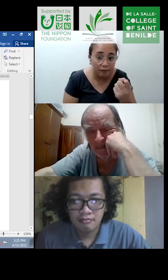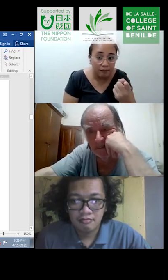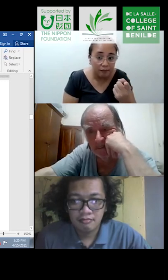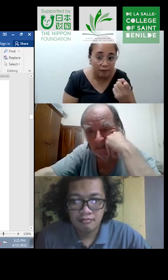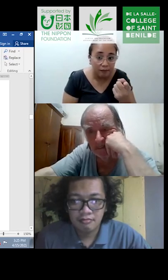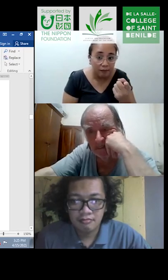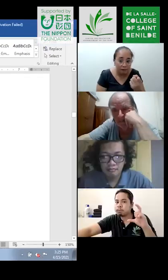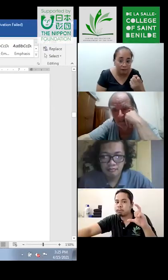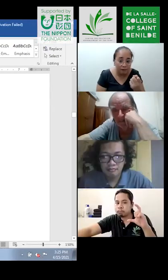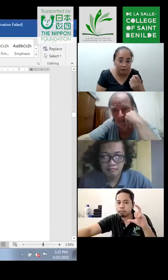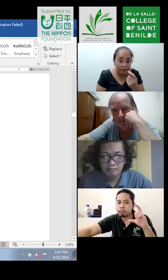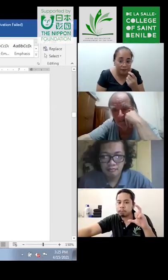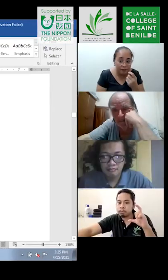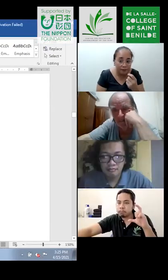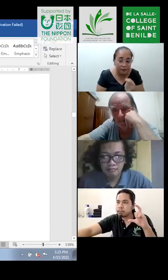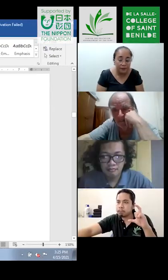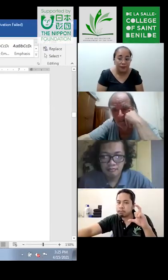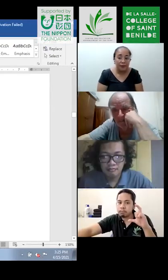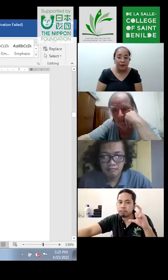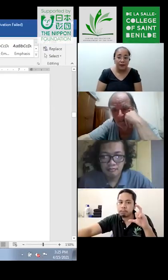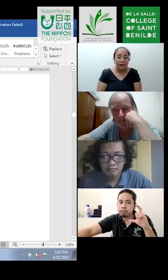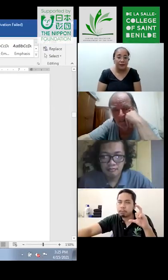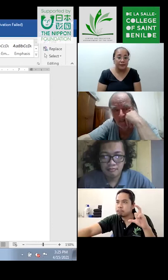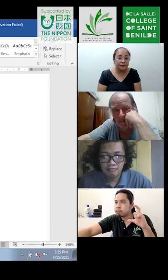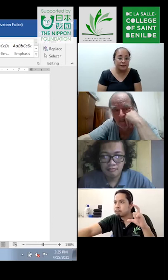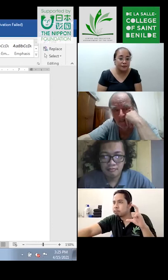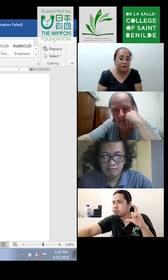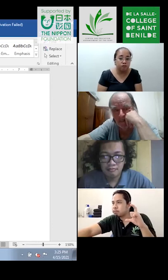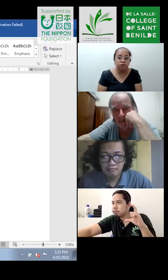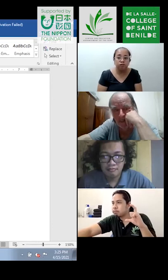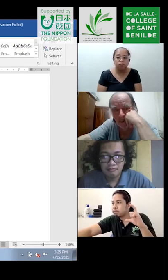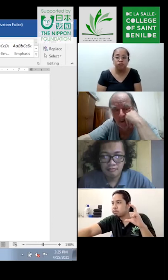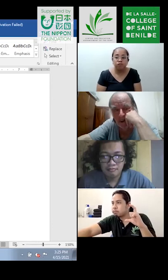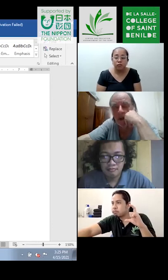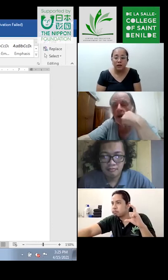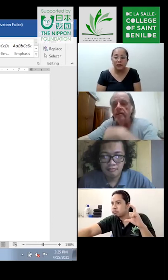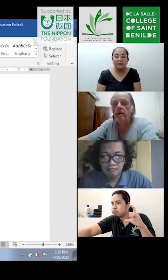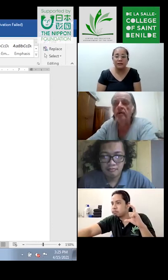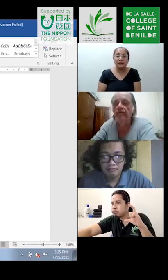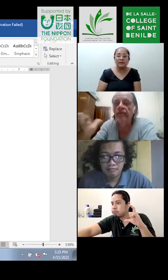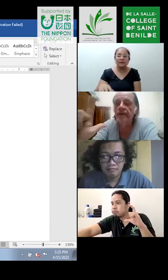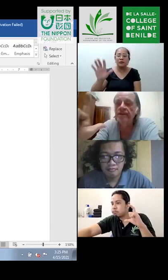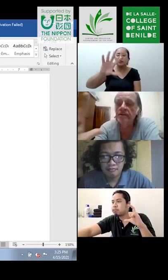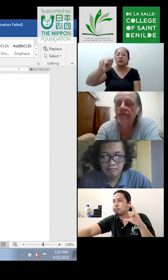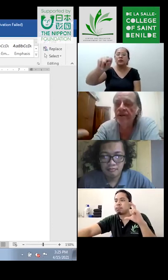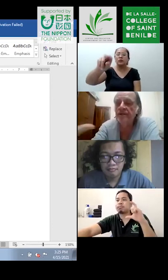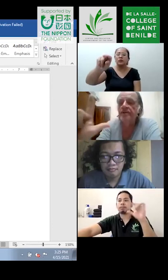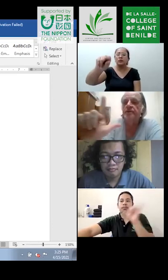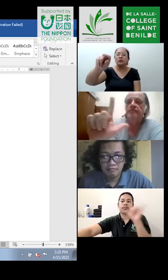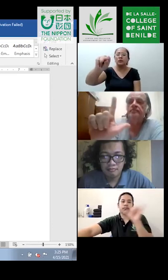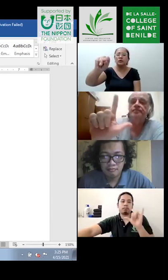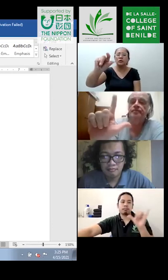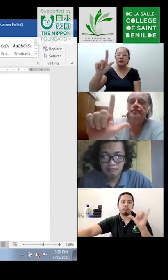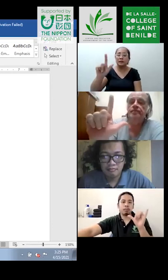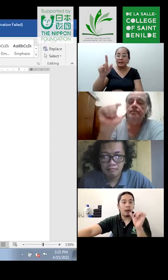What do you mean by for the last one? The last sign? No, Sorry. no, for this hand